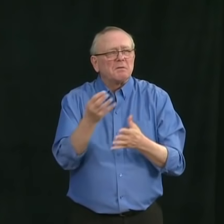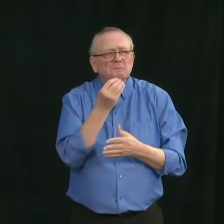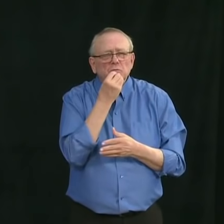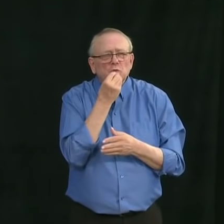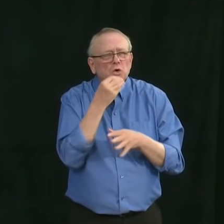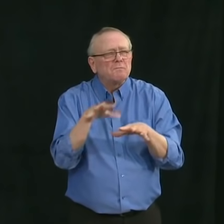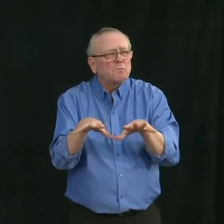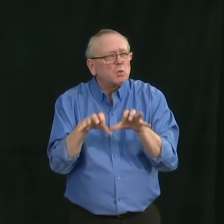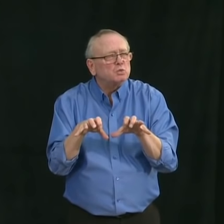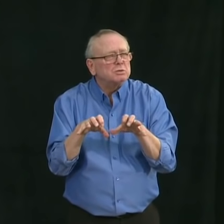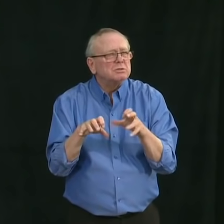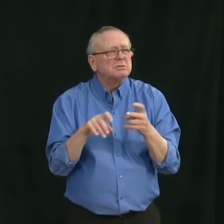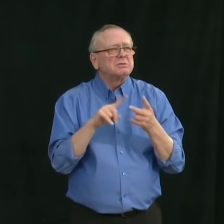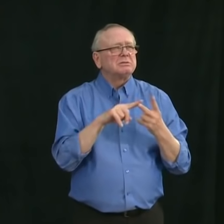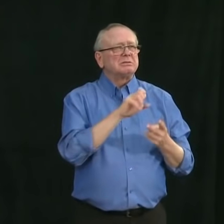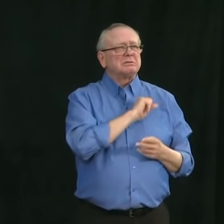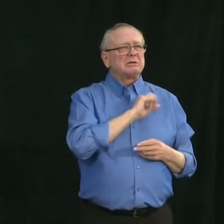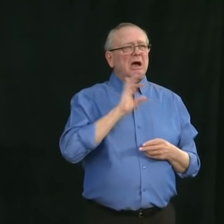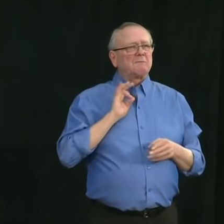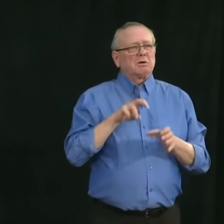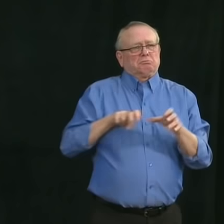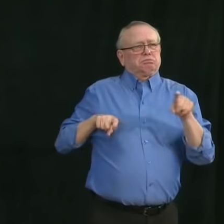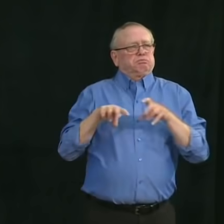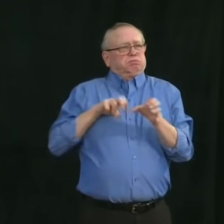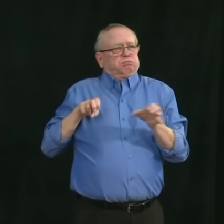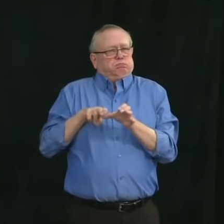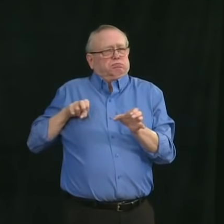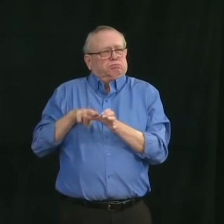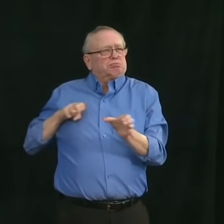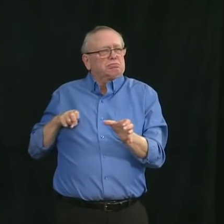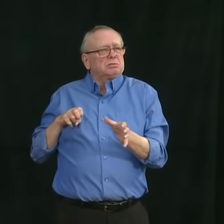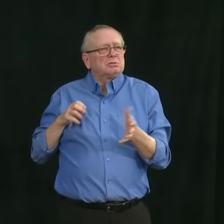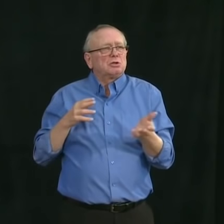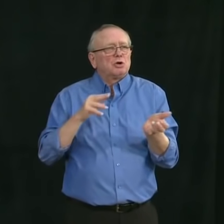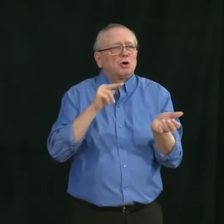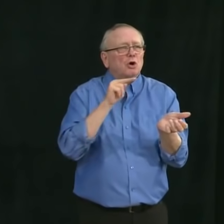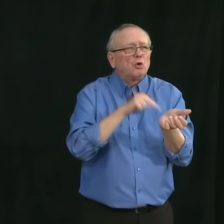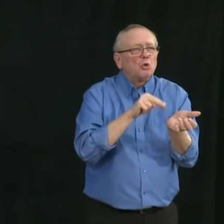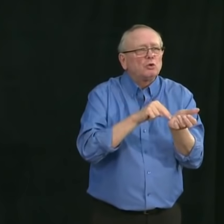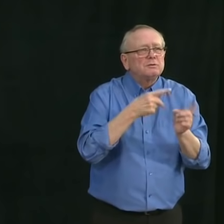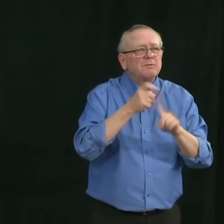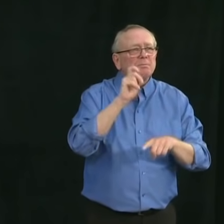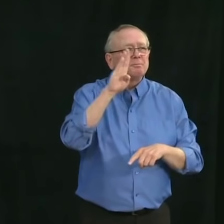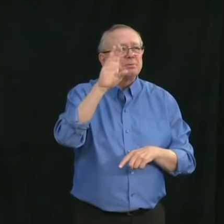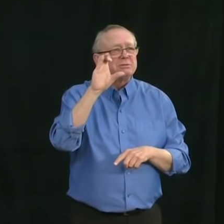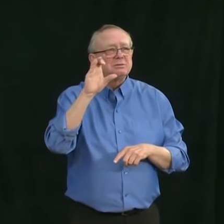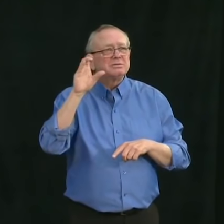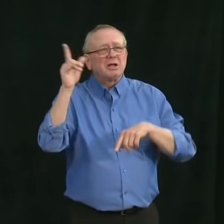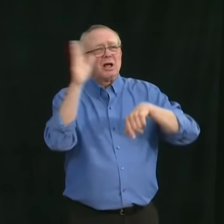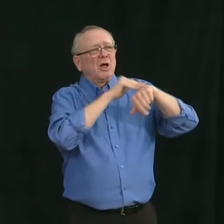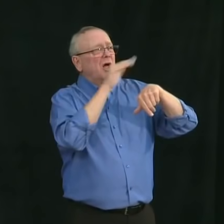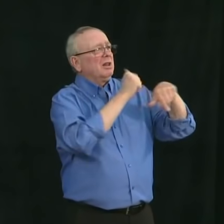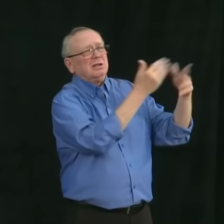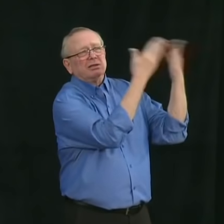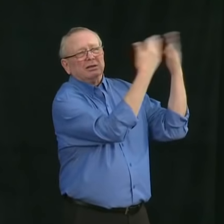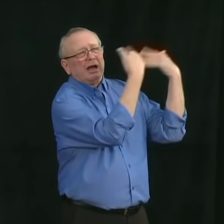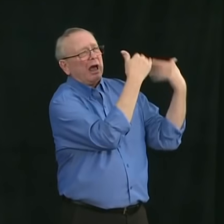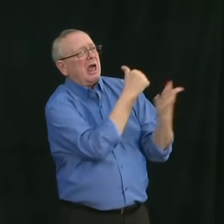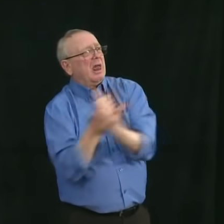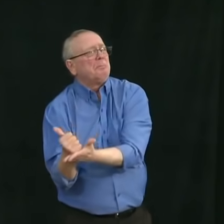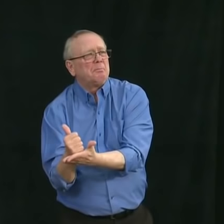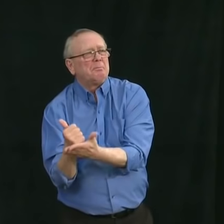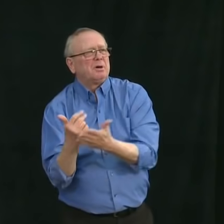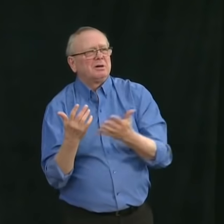help. So I'm asking, are you aware of this situation and what's being done about it? As well, at what point does the province take control of the